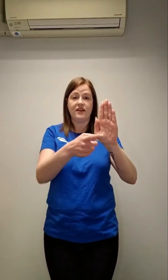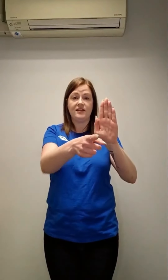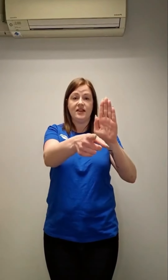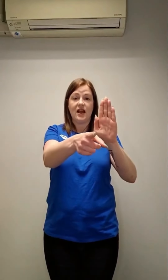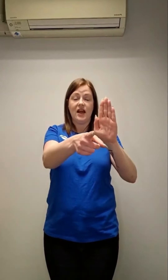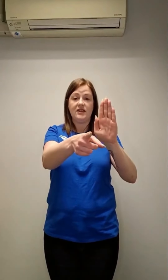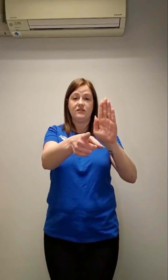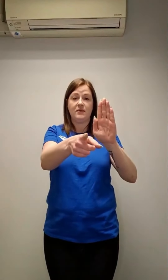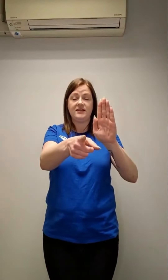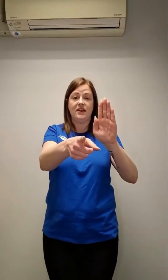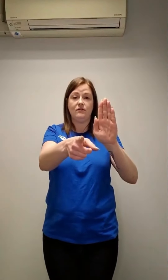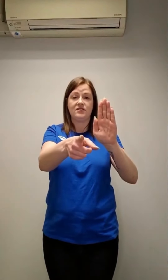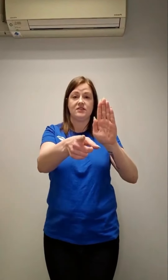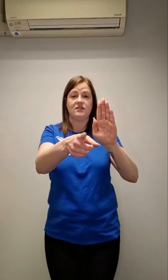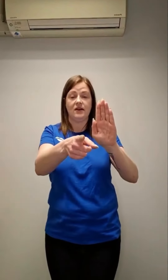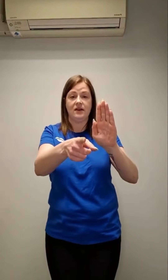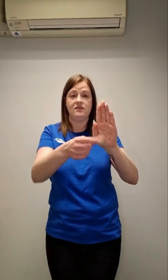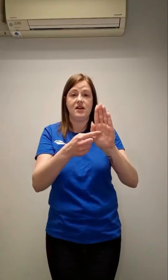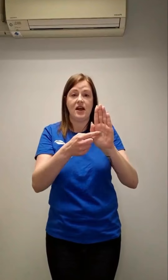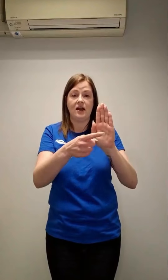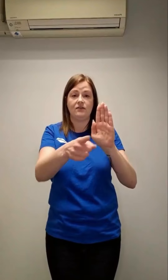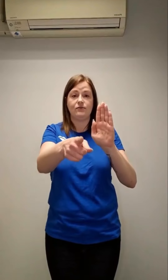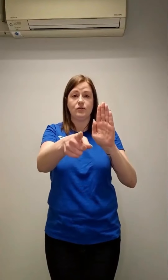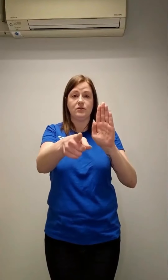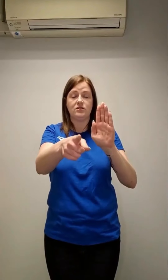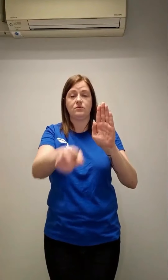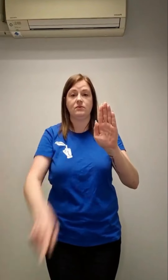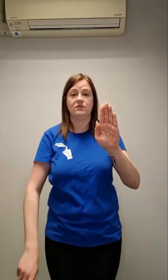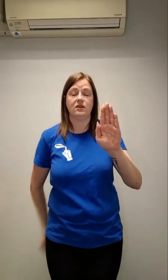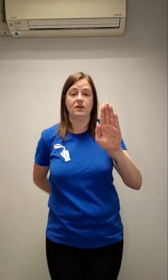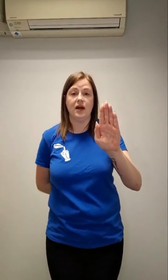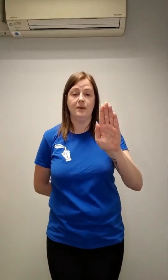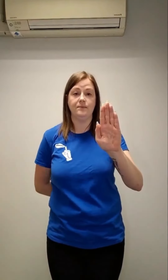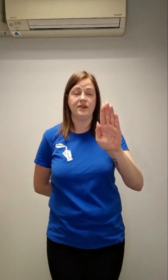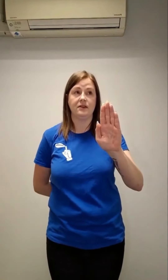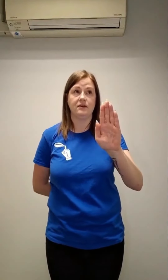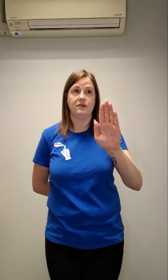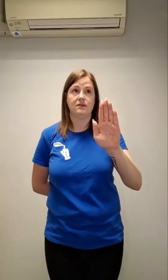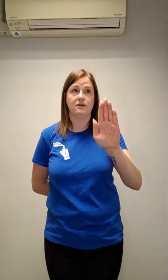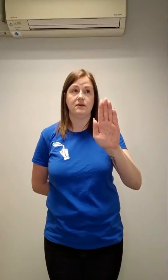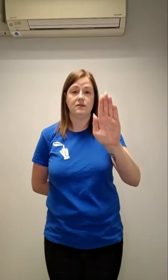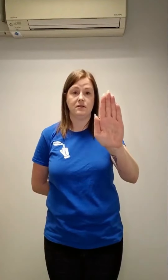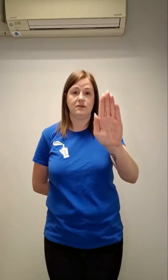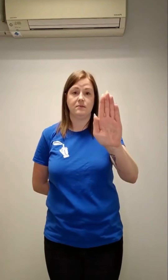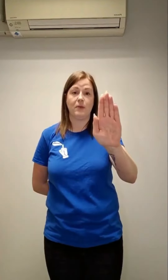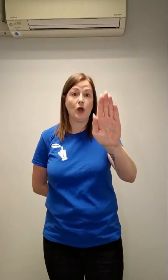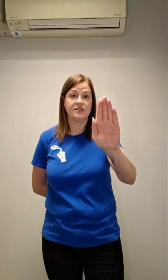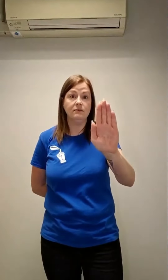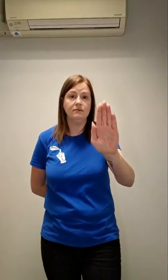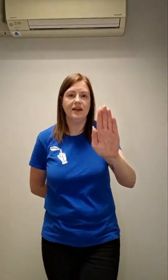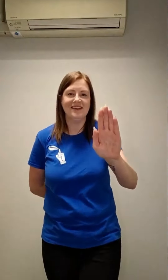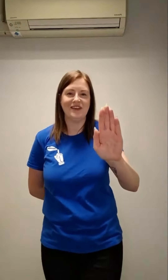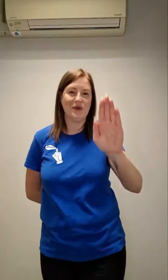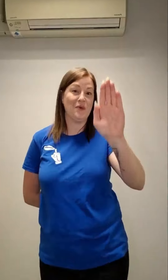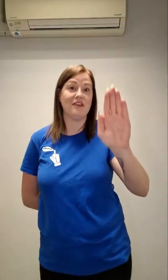facing ahead of myself as the signer and forward towards the person or whoever you're